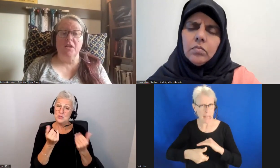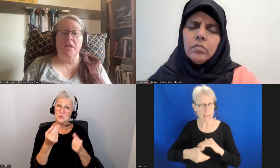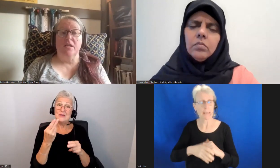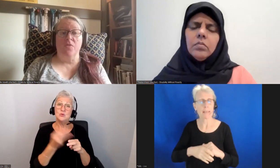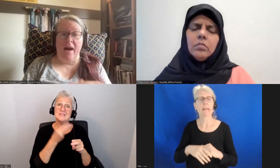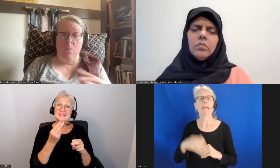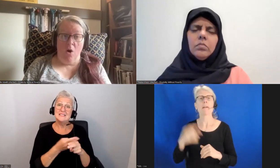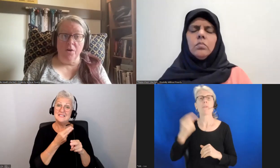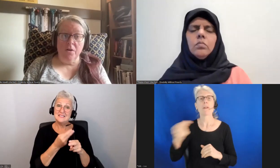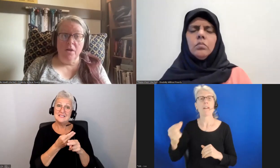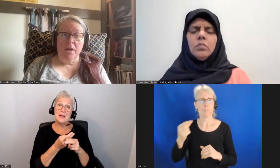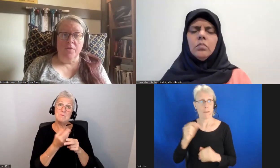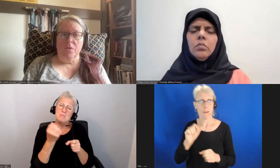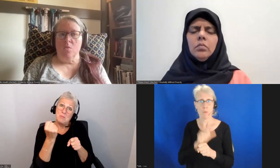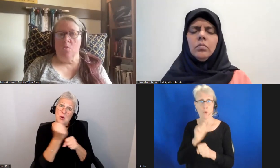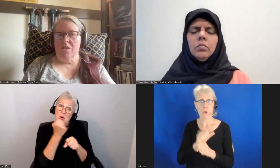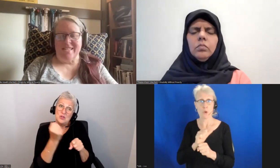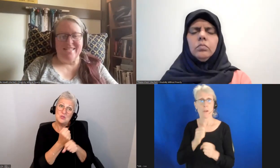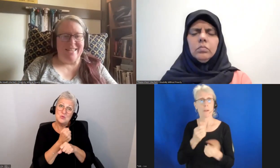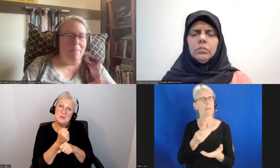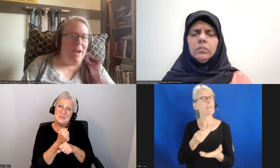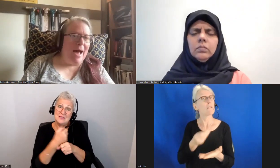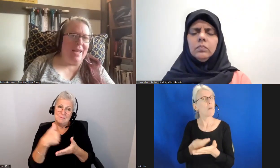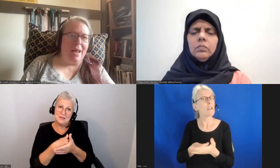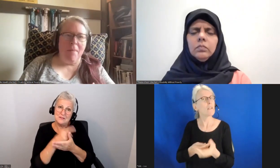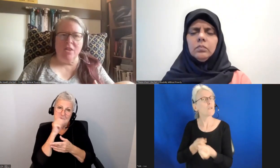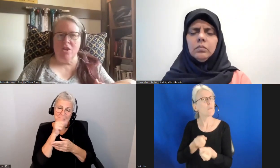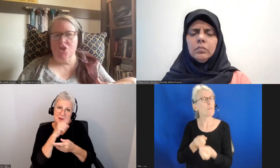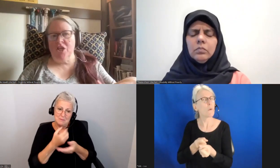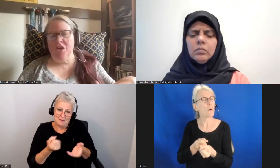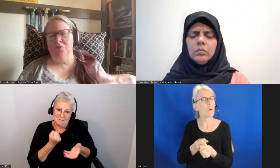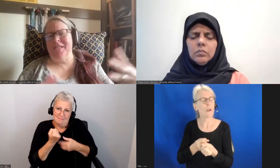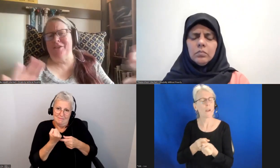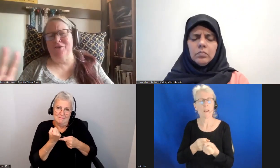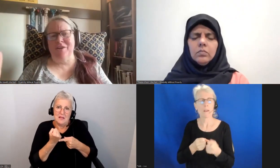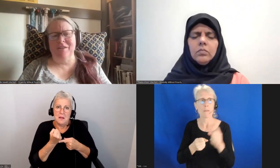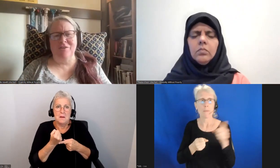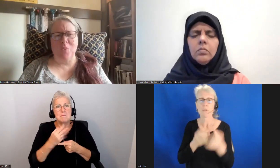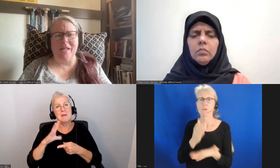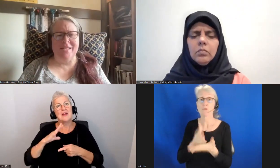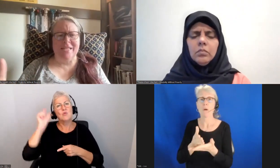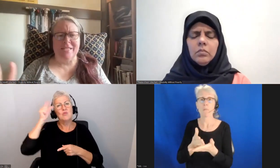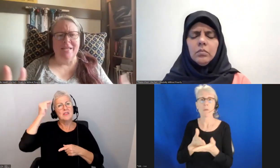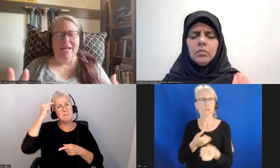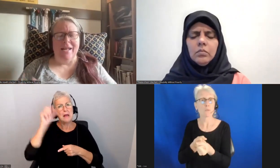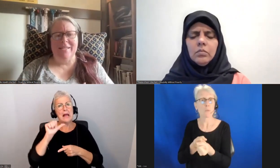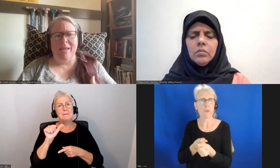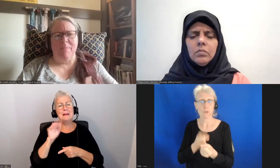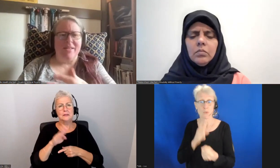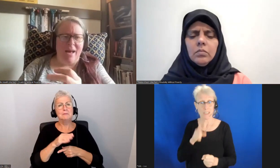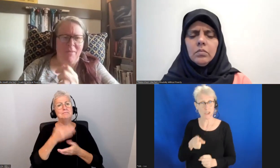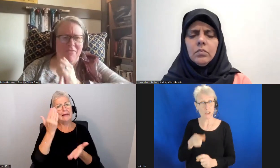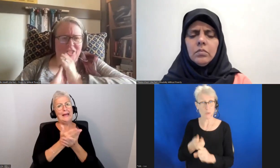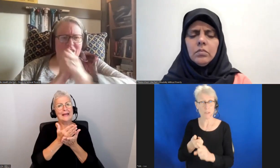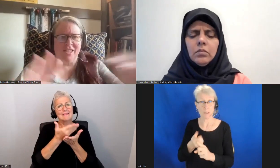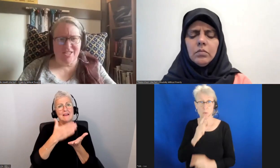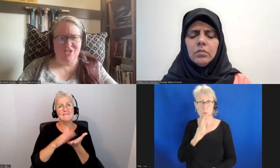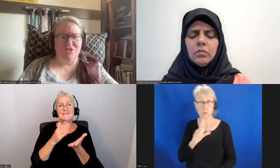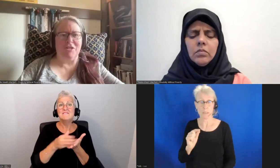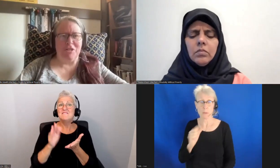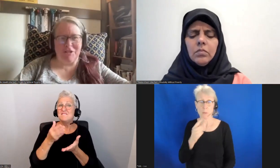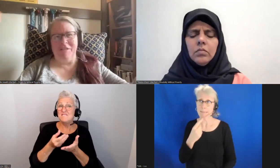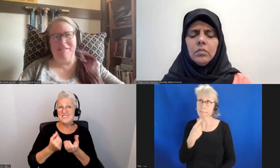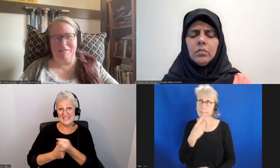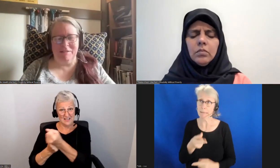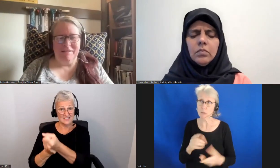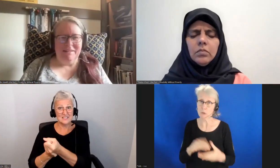stopped funding that one. That was a slimline. It meant that she was in her 20s. I tell you, by the time I finish telling this